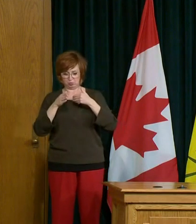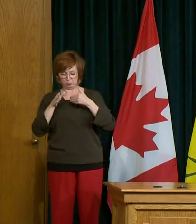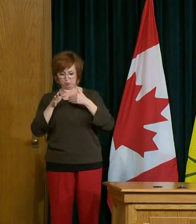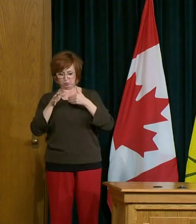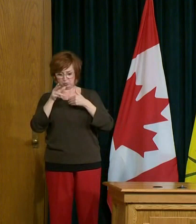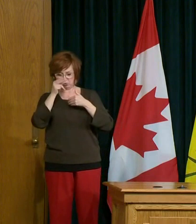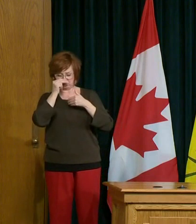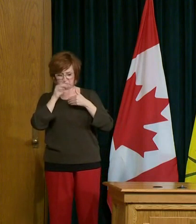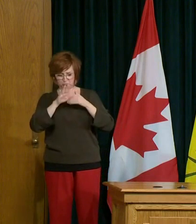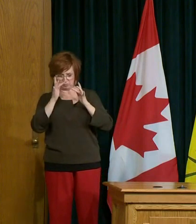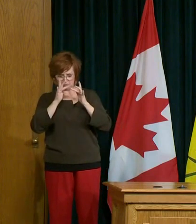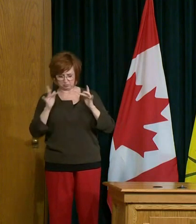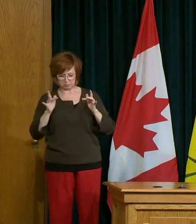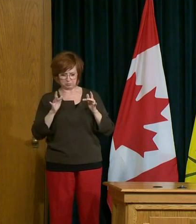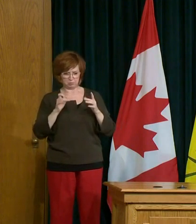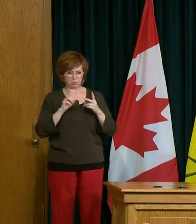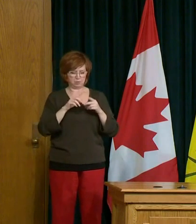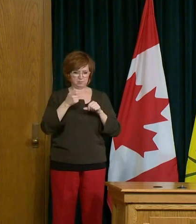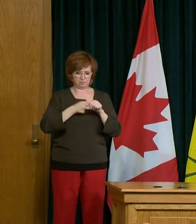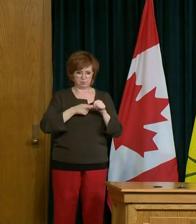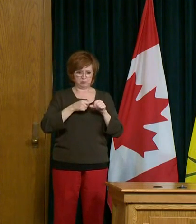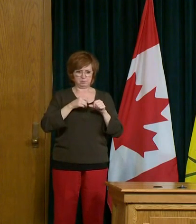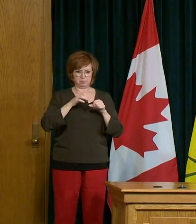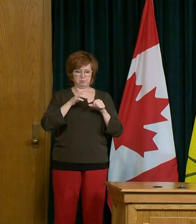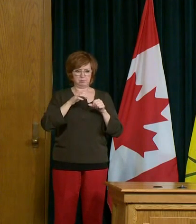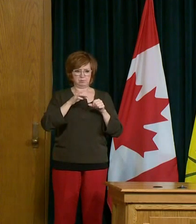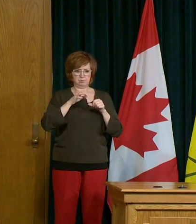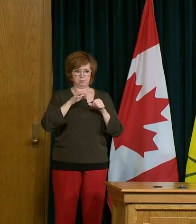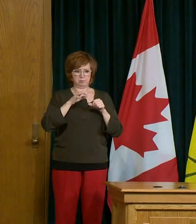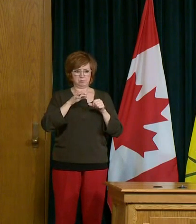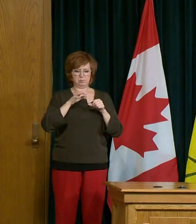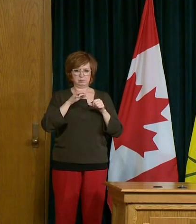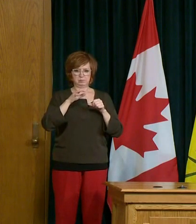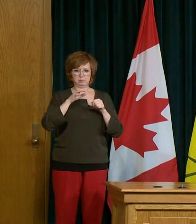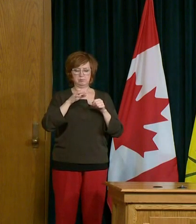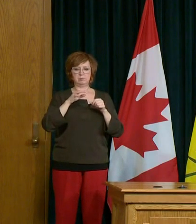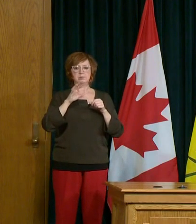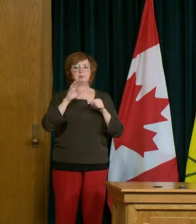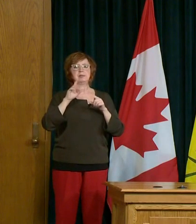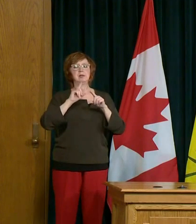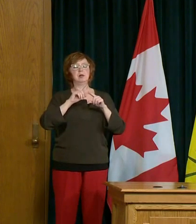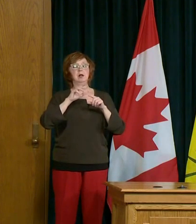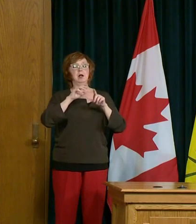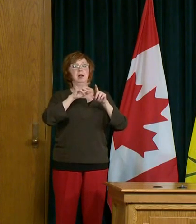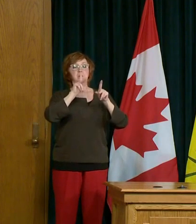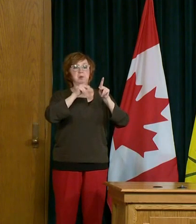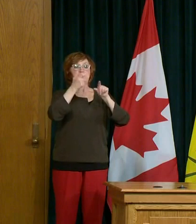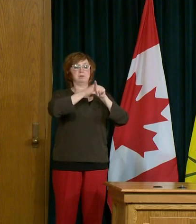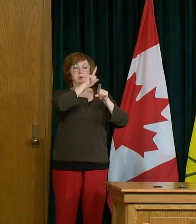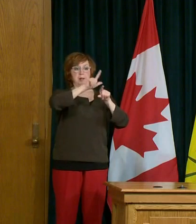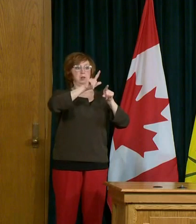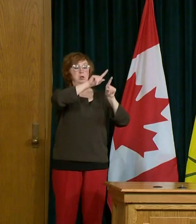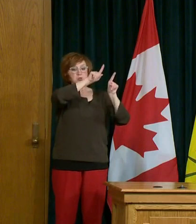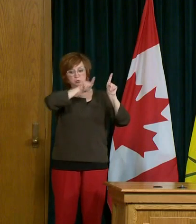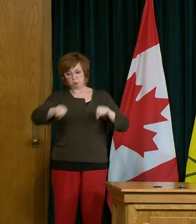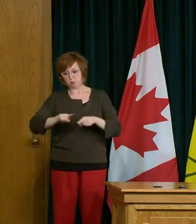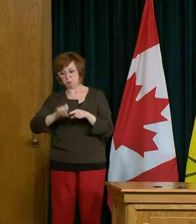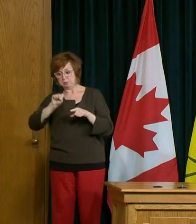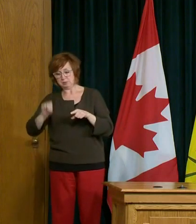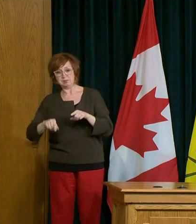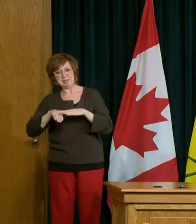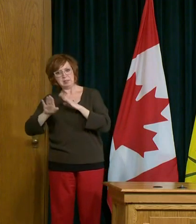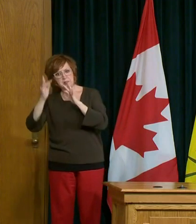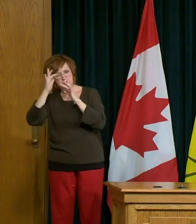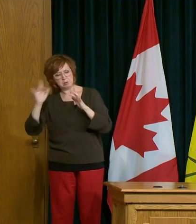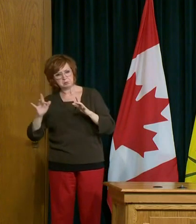patients province-wide are from the Loche or at least from the far north? Yeah, so we will be improving that data flow because